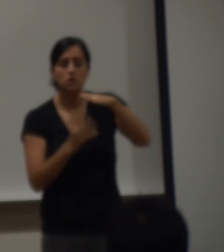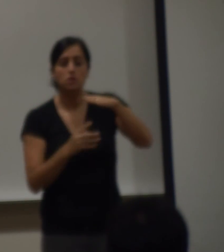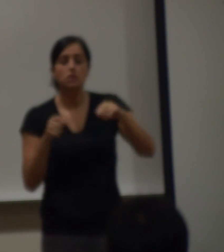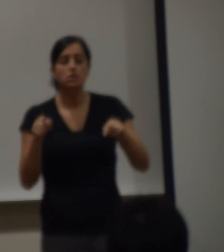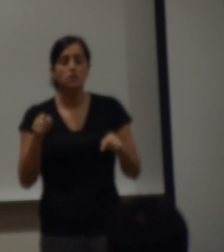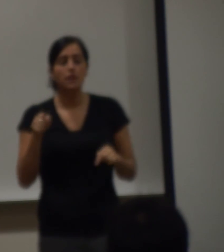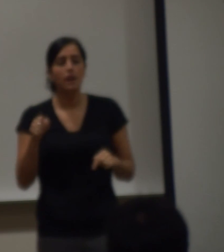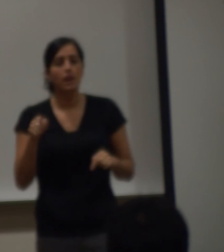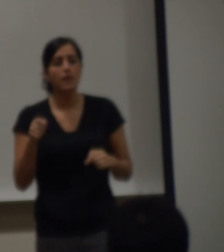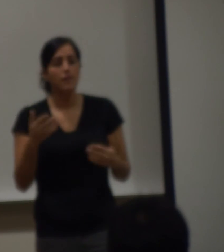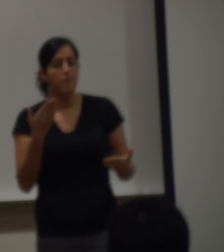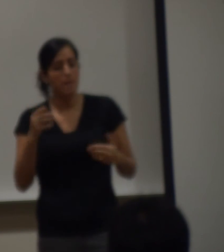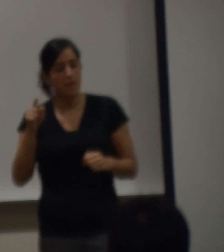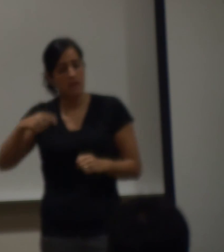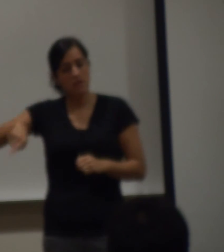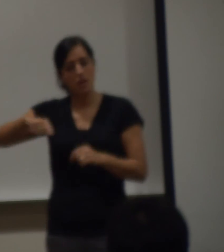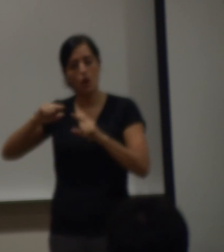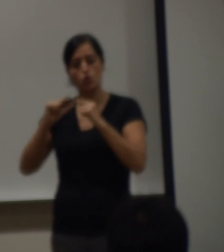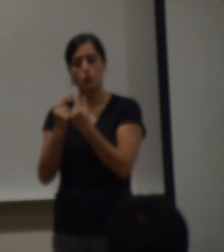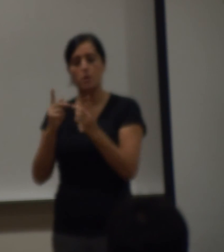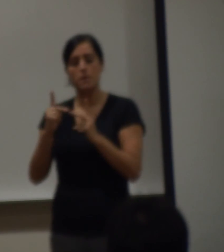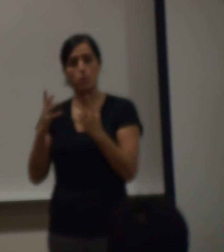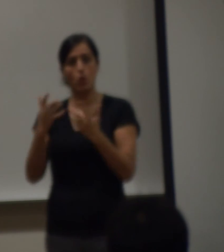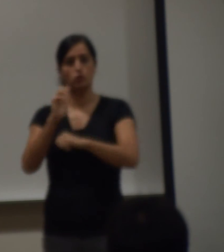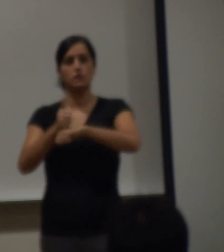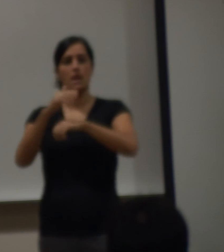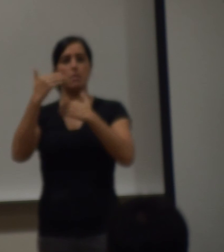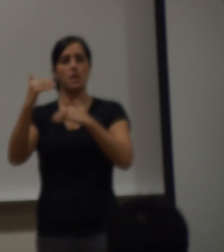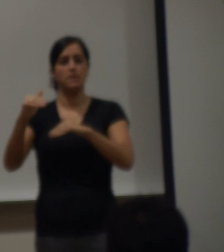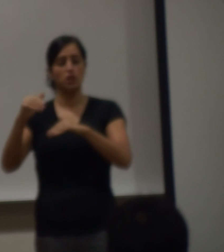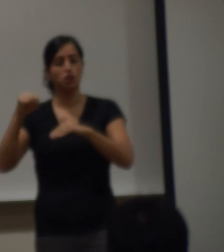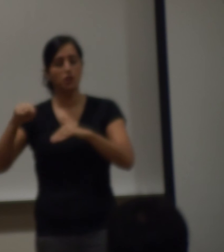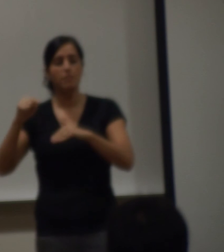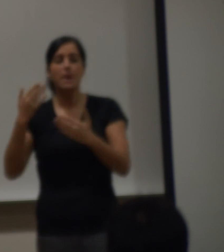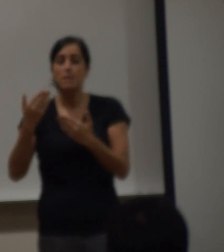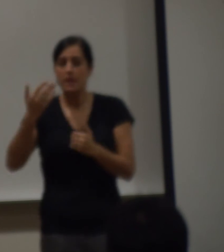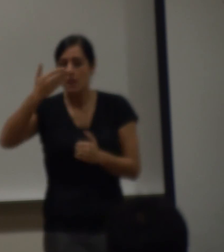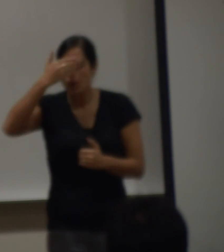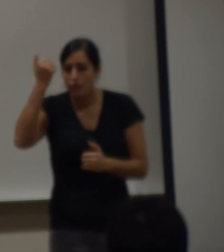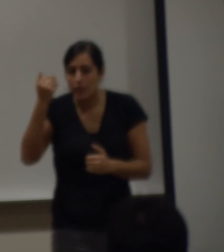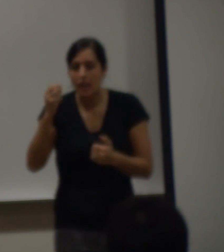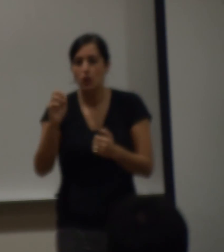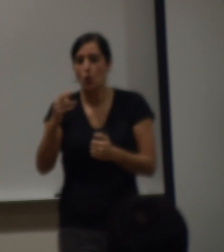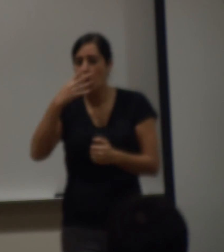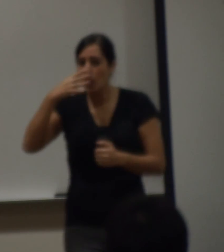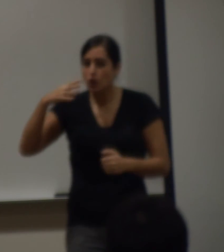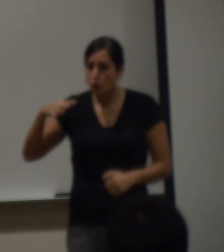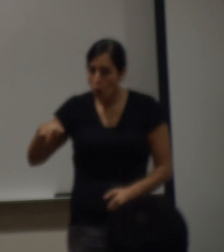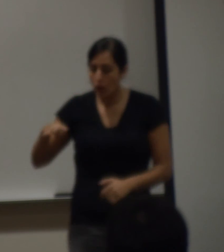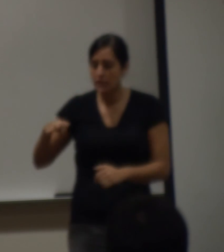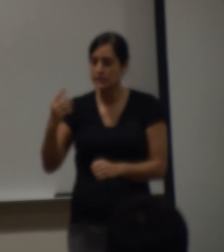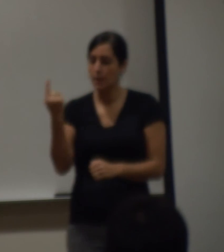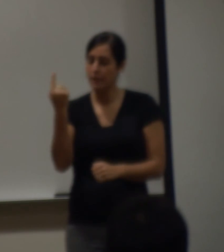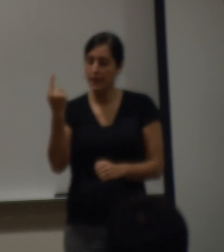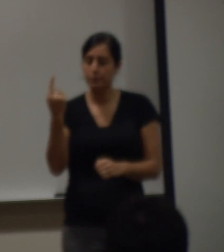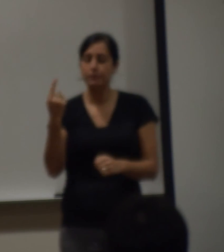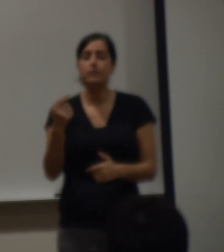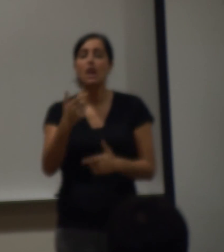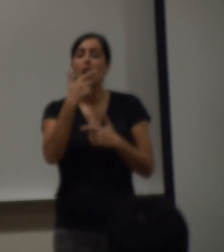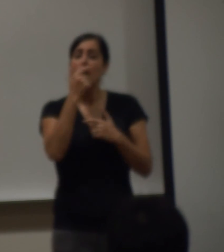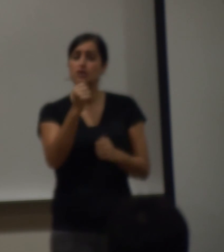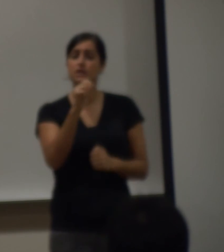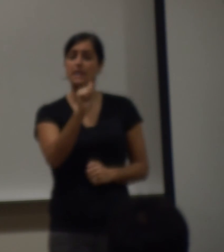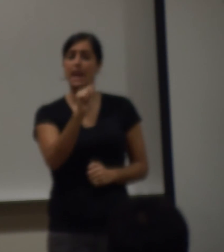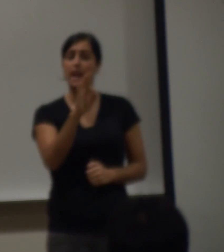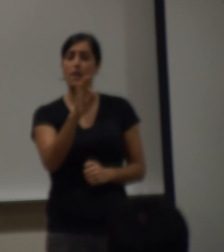be forgetting or ignoring, or certainly not working on, and it's interesting that this talk is being co-sponsored by the